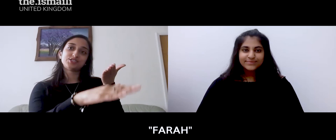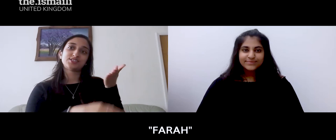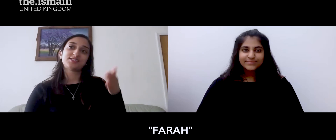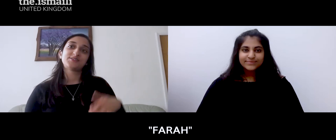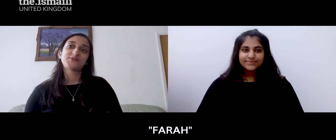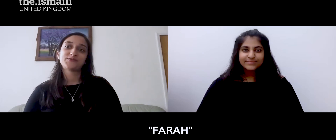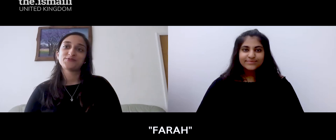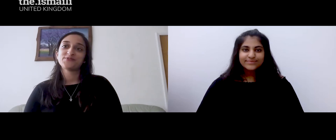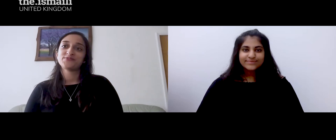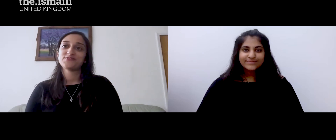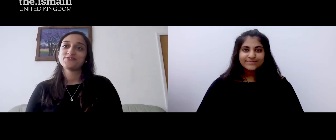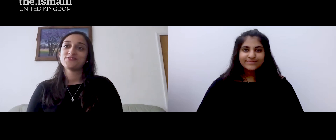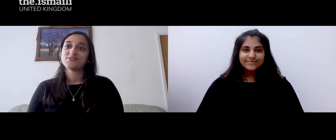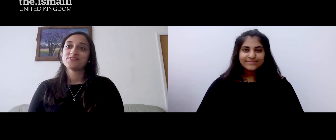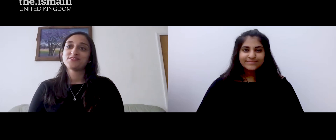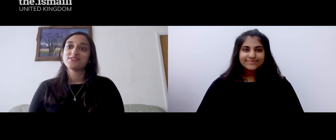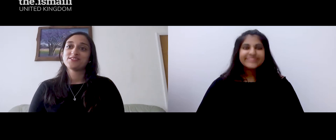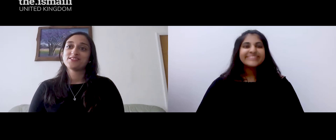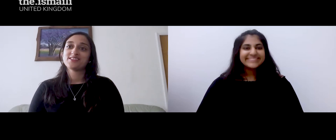F-A-R-A-H.